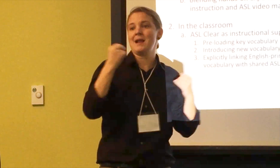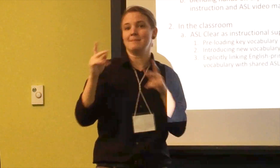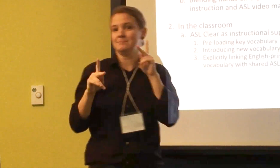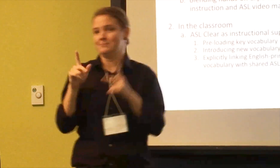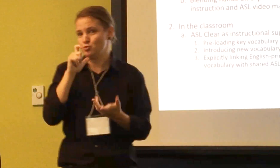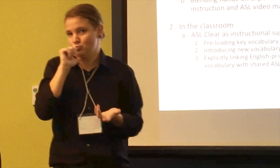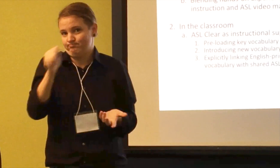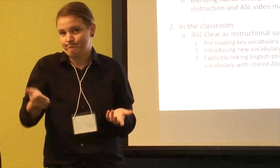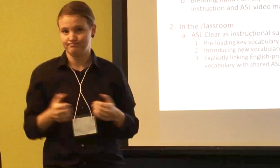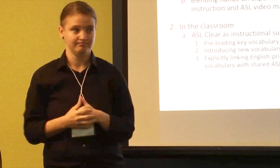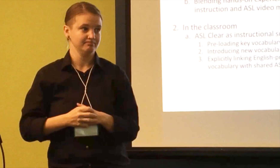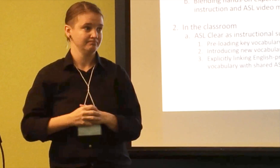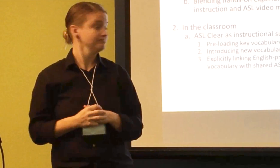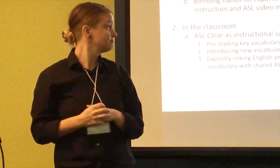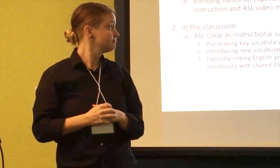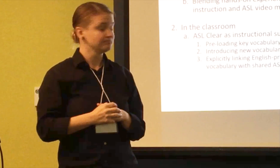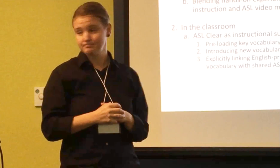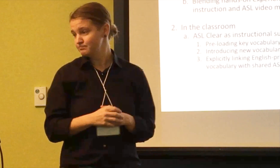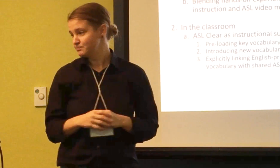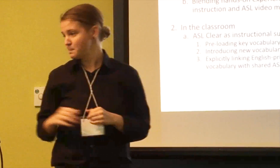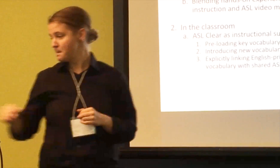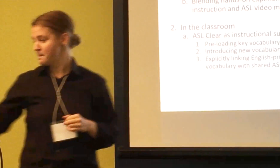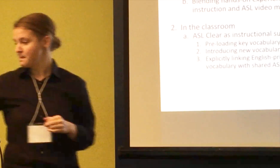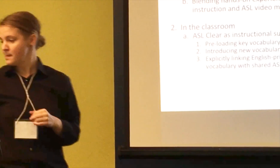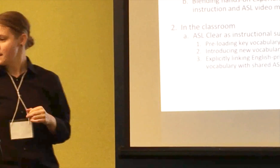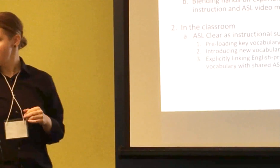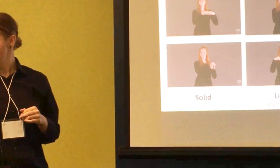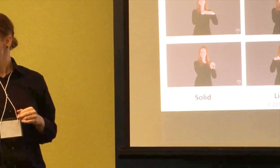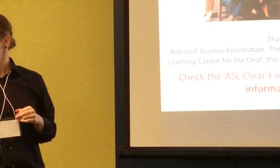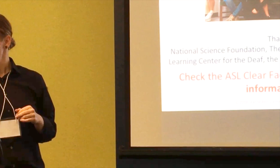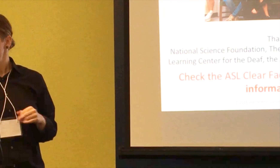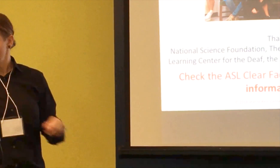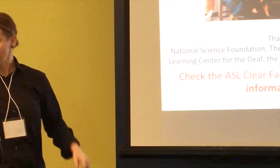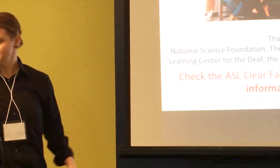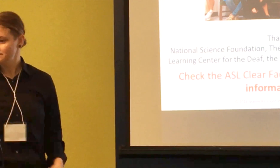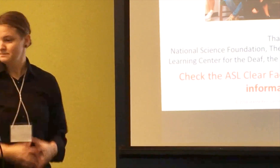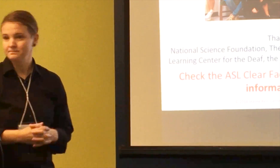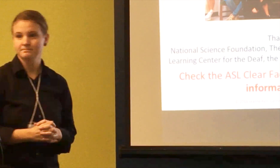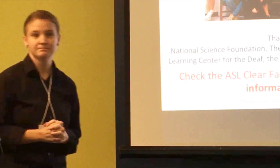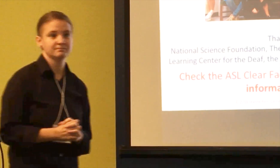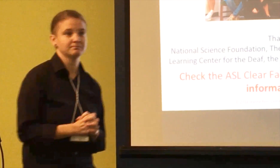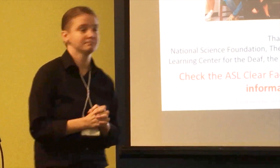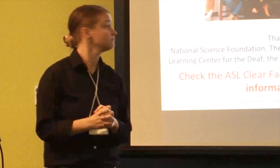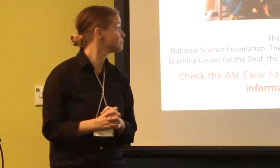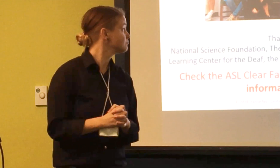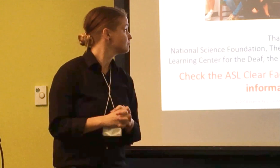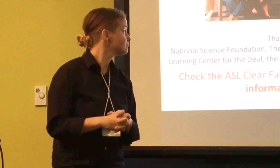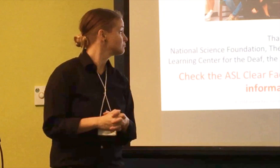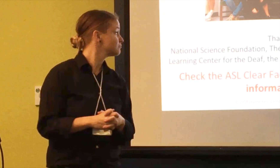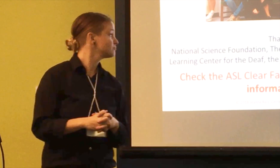help support the success of ASL CLEAR in any way that you would be interested in